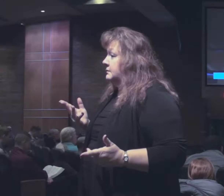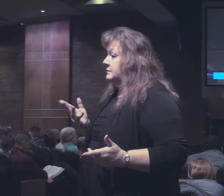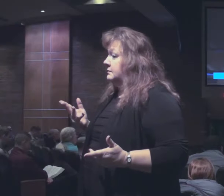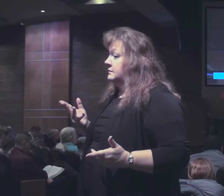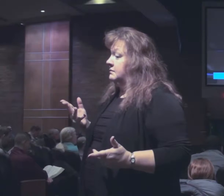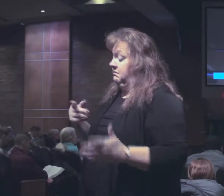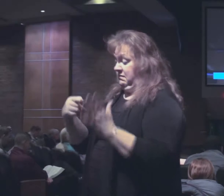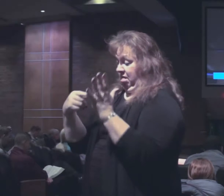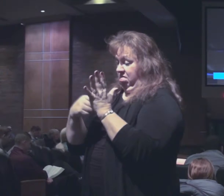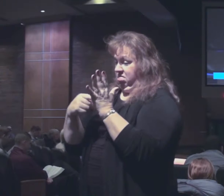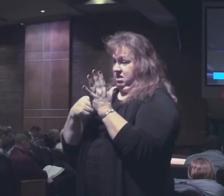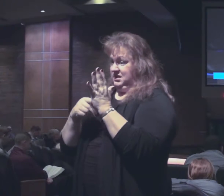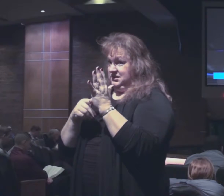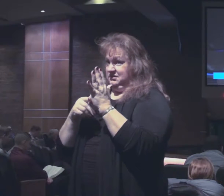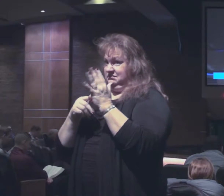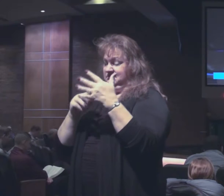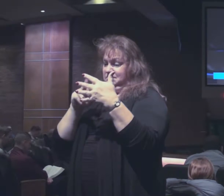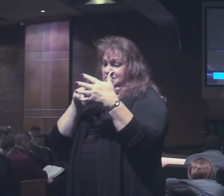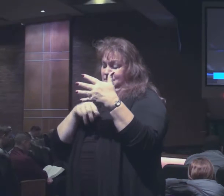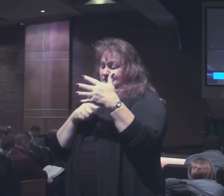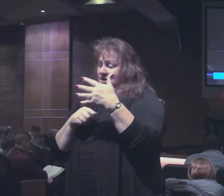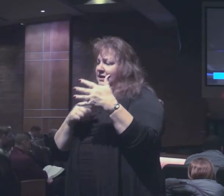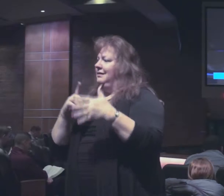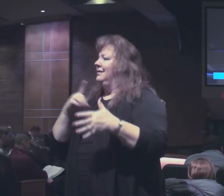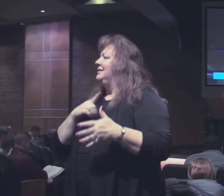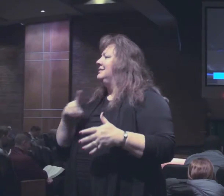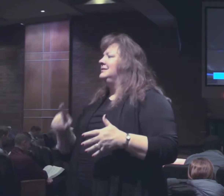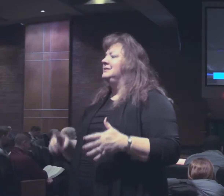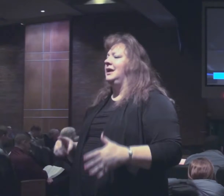And in this context, David is